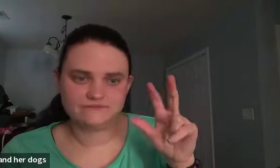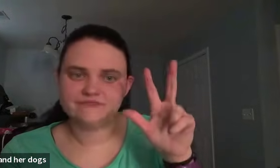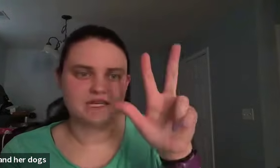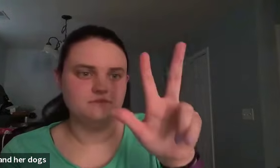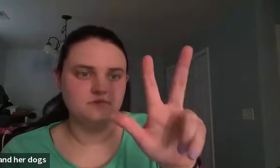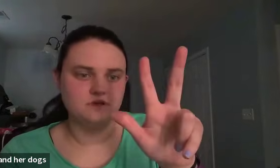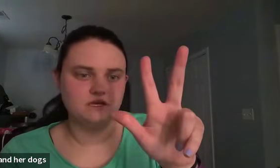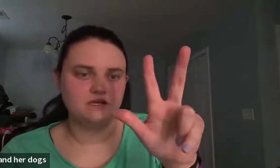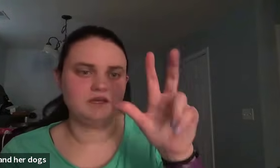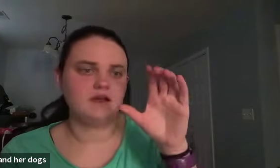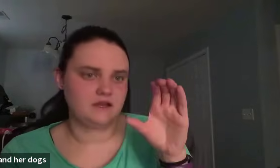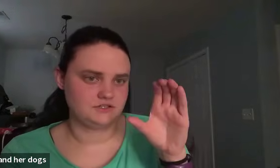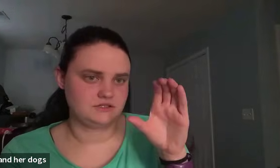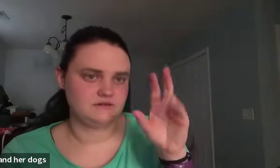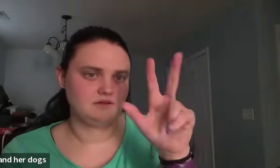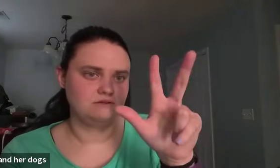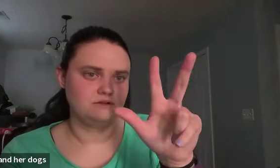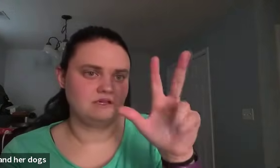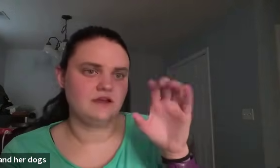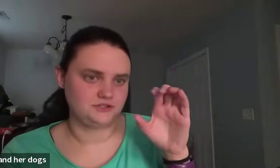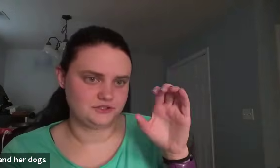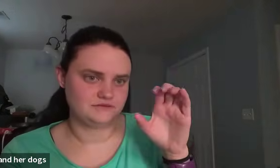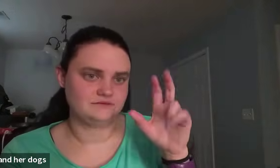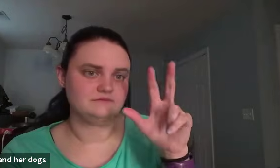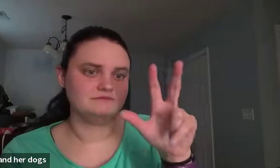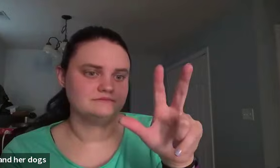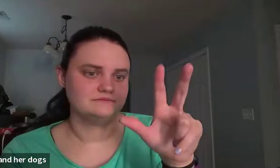300, same, 300, 300.